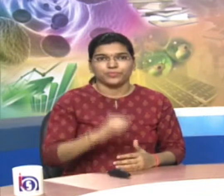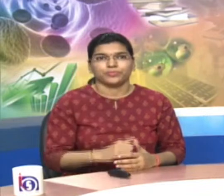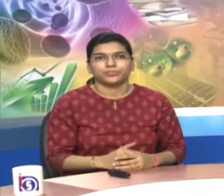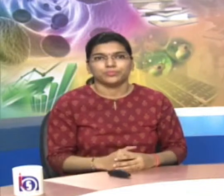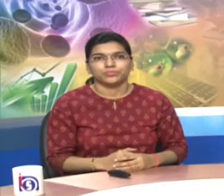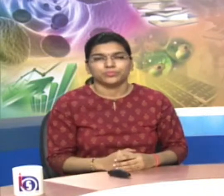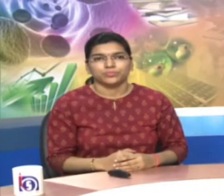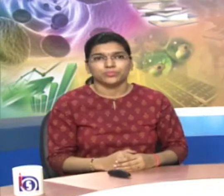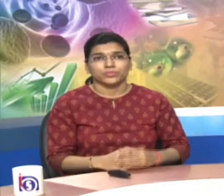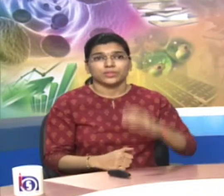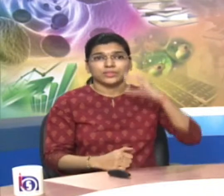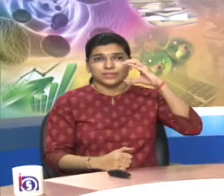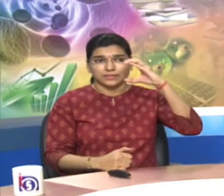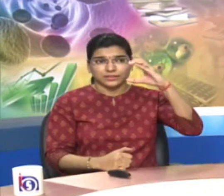Fifth word is